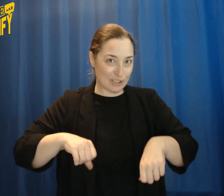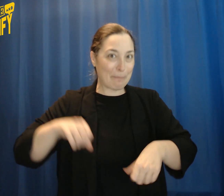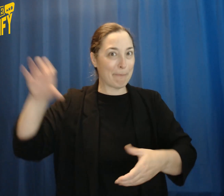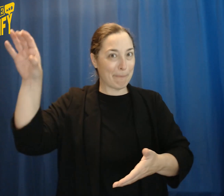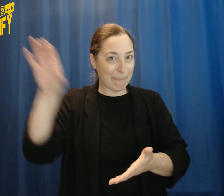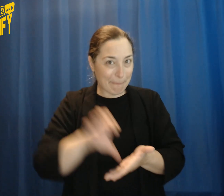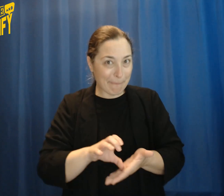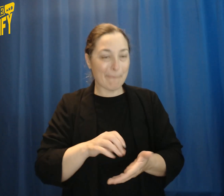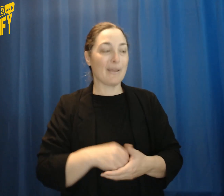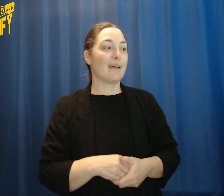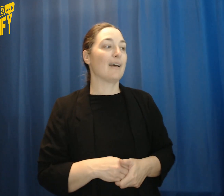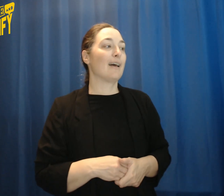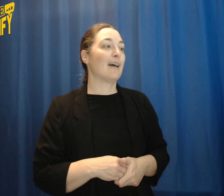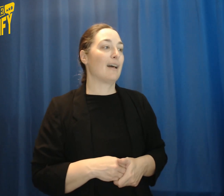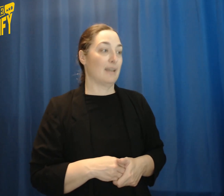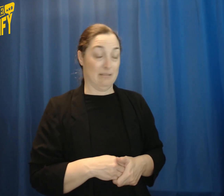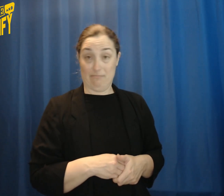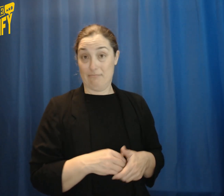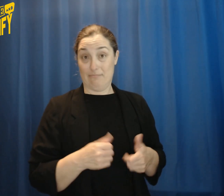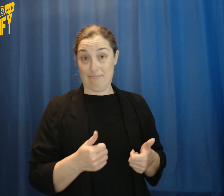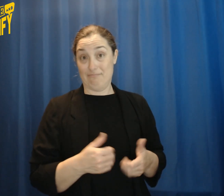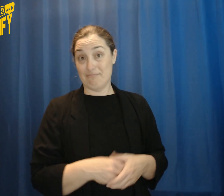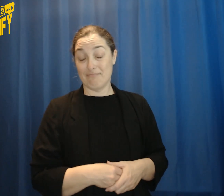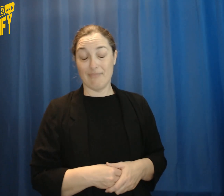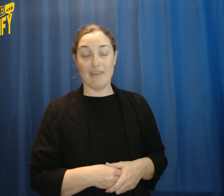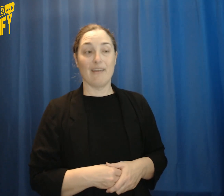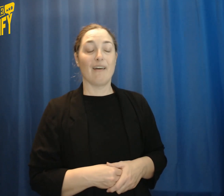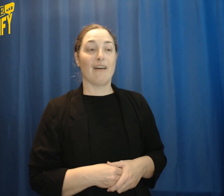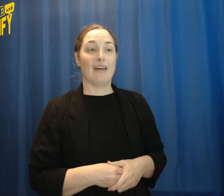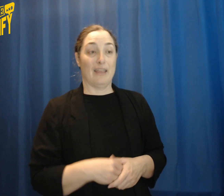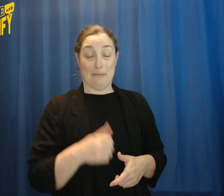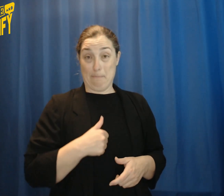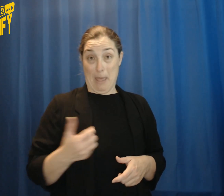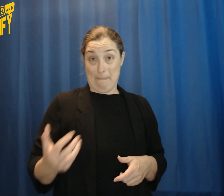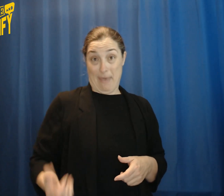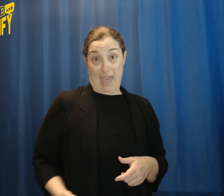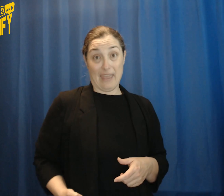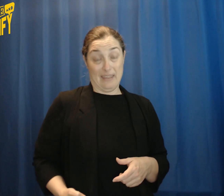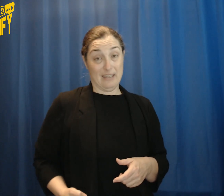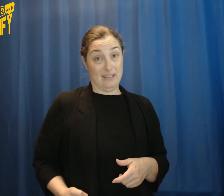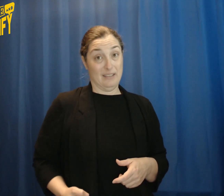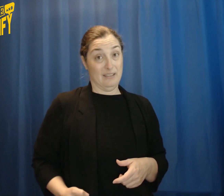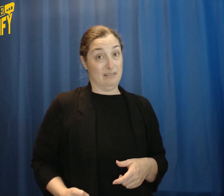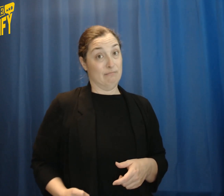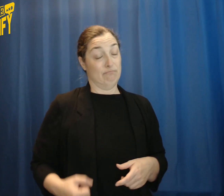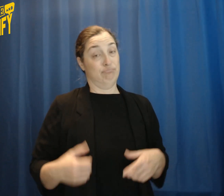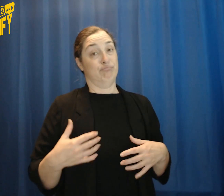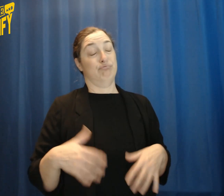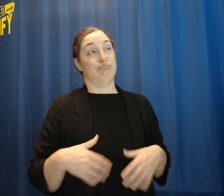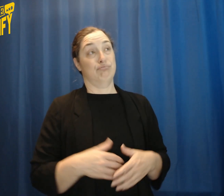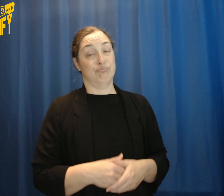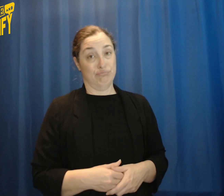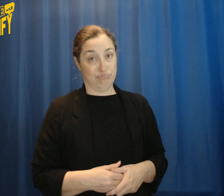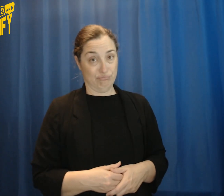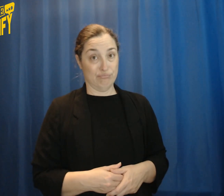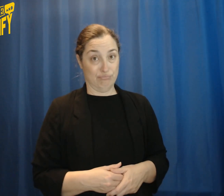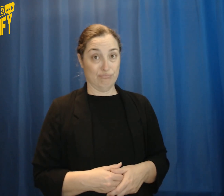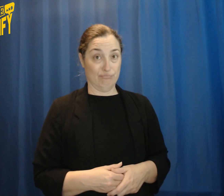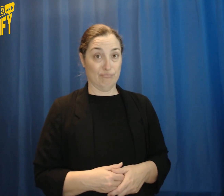has no experience is difficult, My pay certainly dropped when I went from working for them during the holidays to